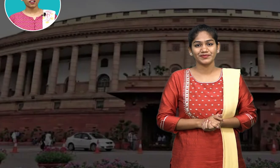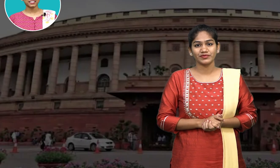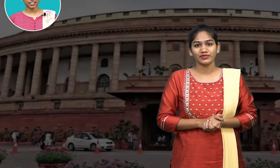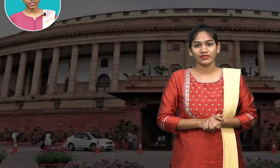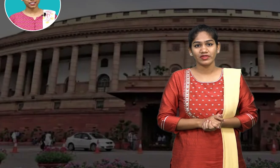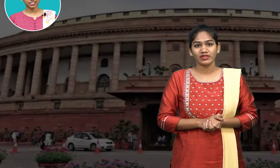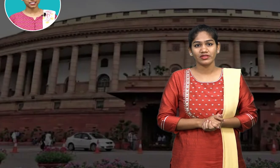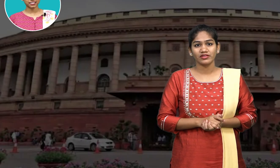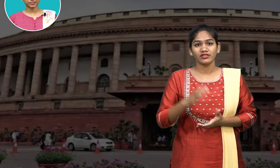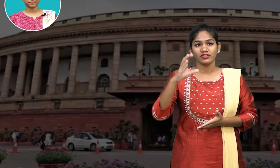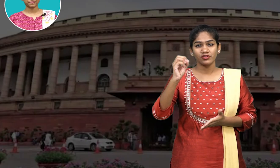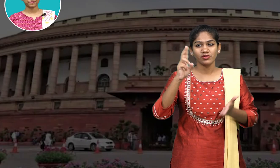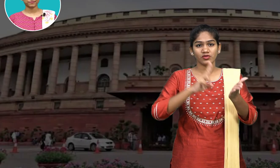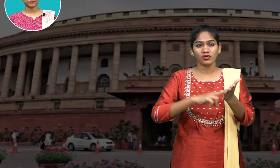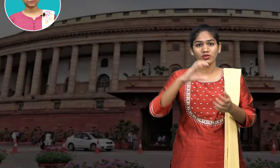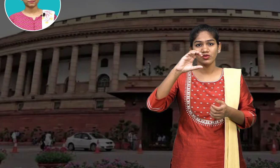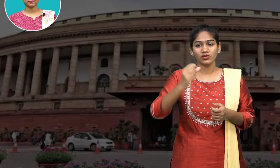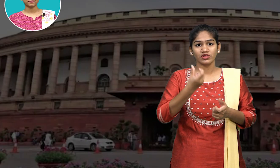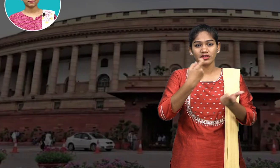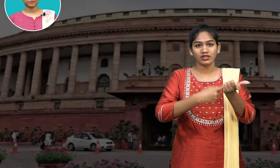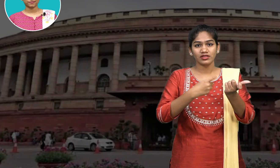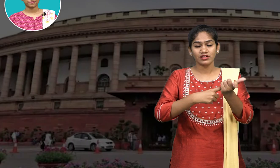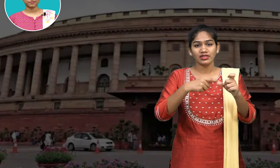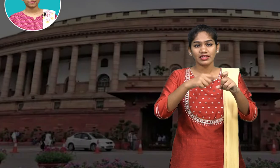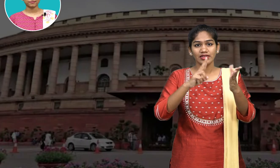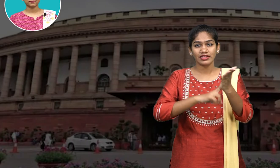The concurrent list.